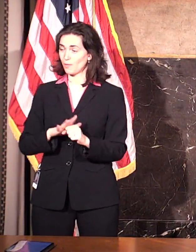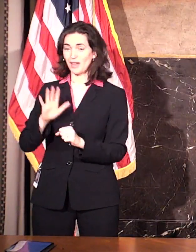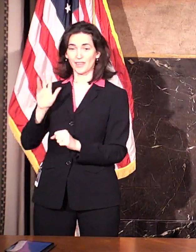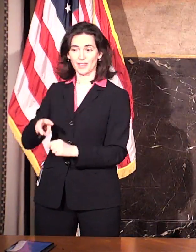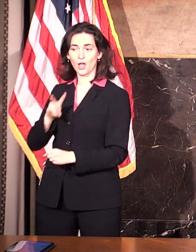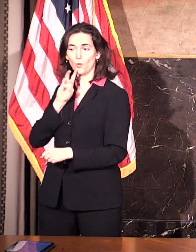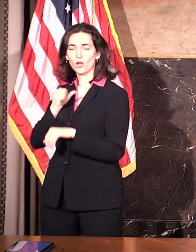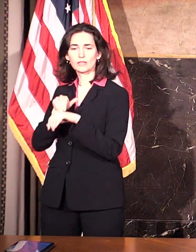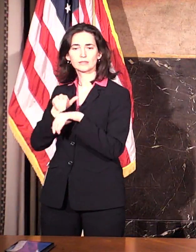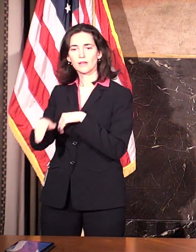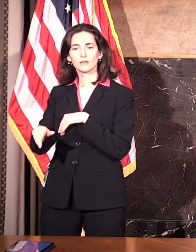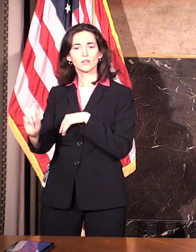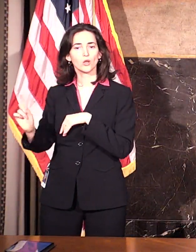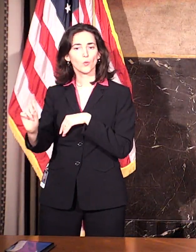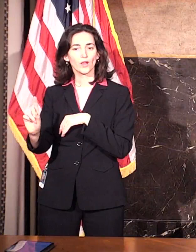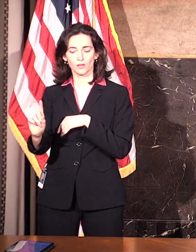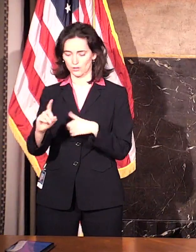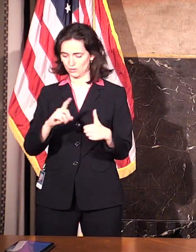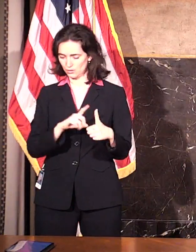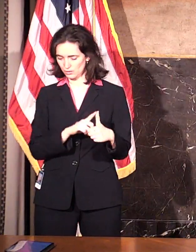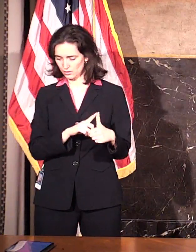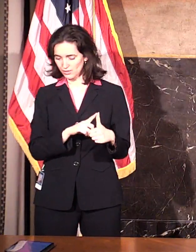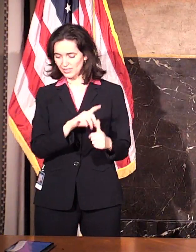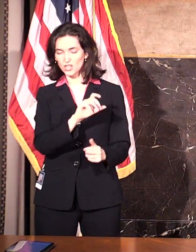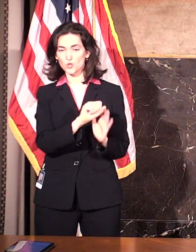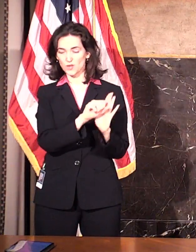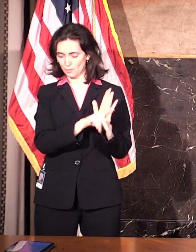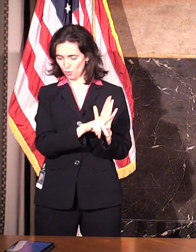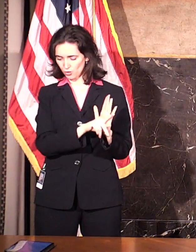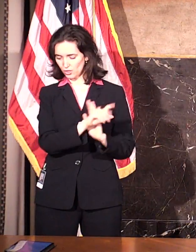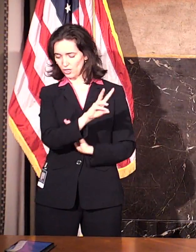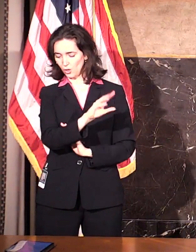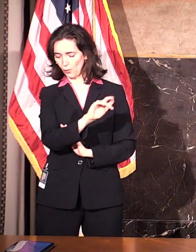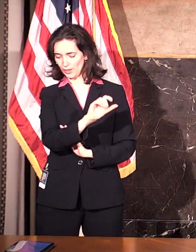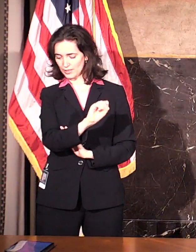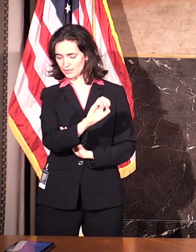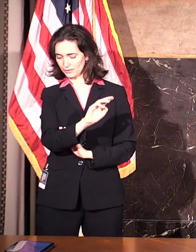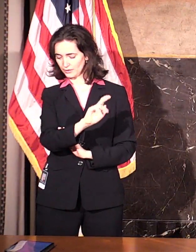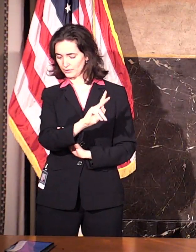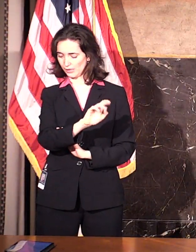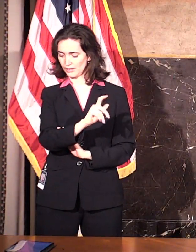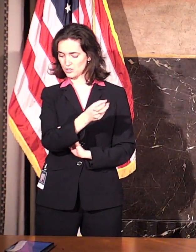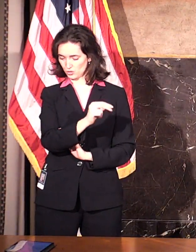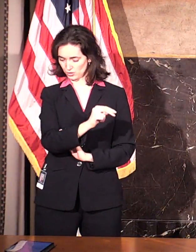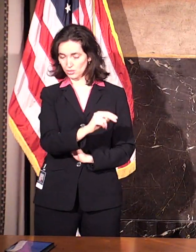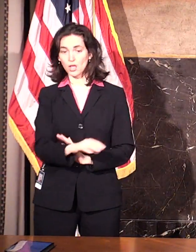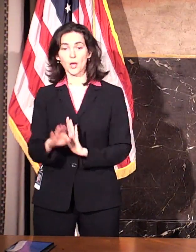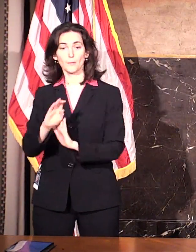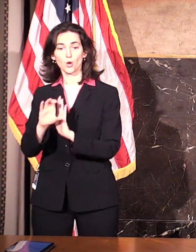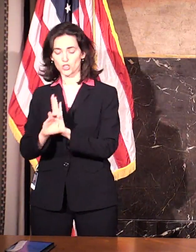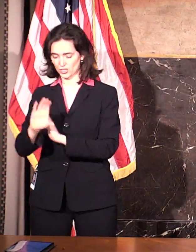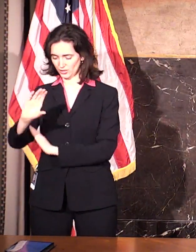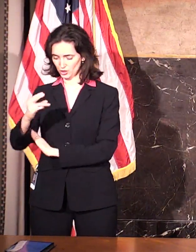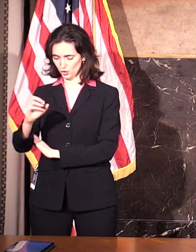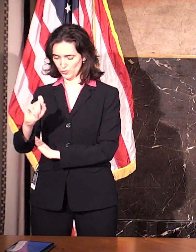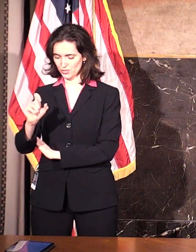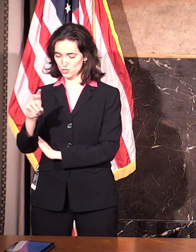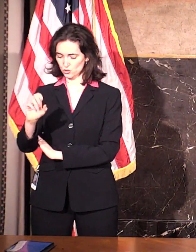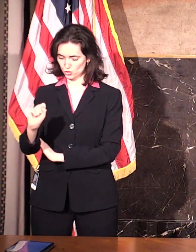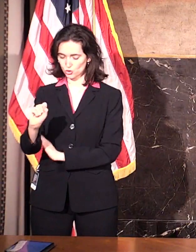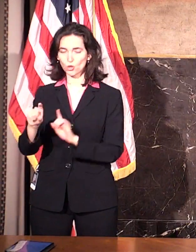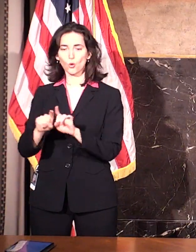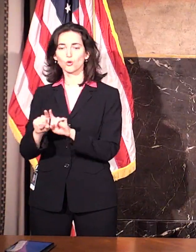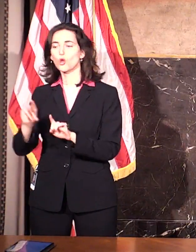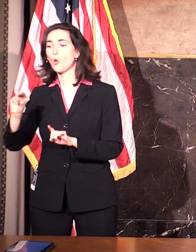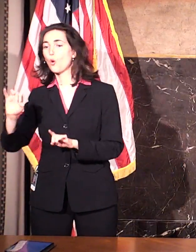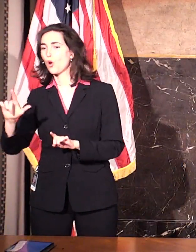to Willis Knighton in Shreveport, Christus in Bossier, along with sites in Oil City and more in